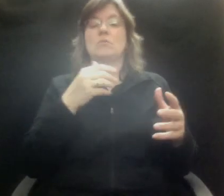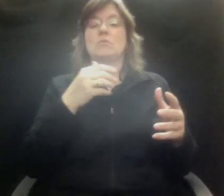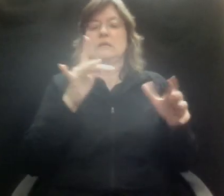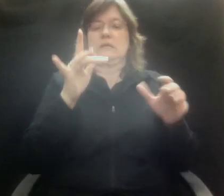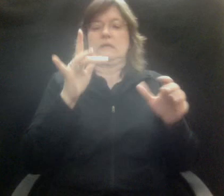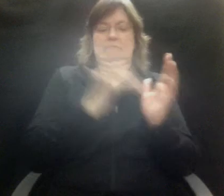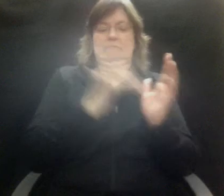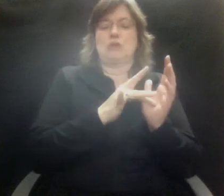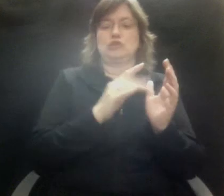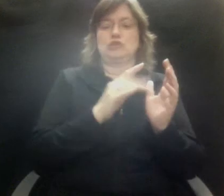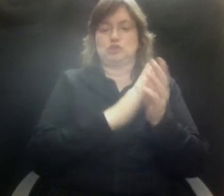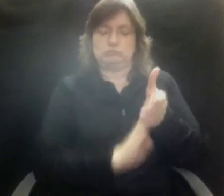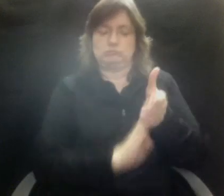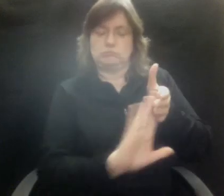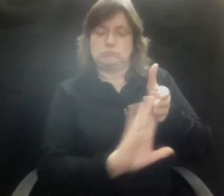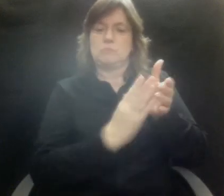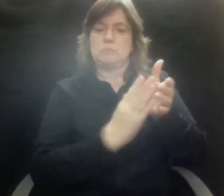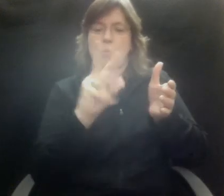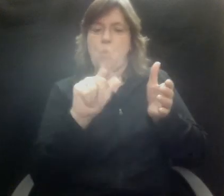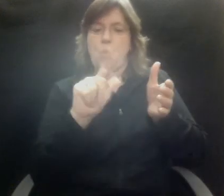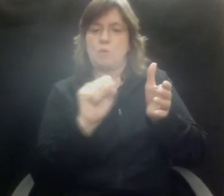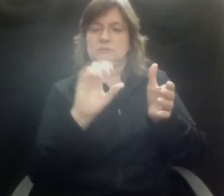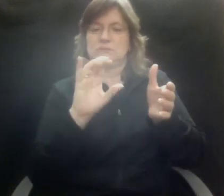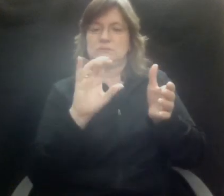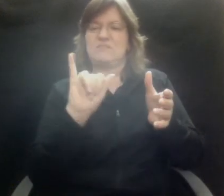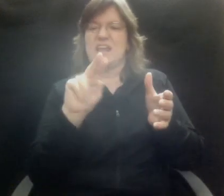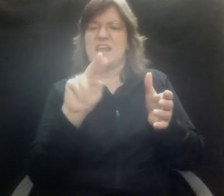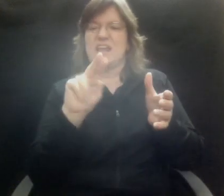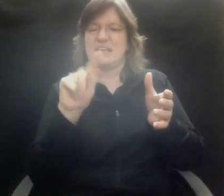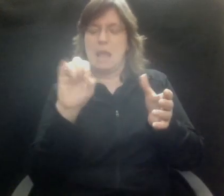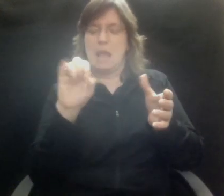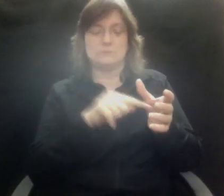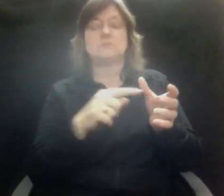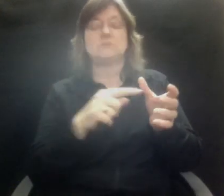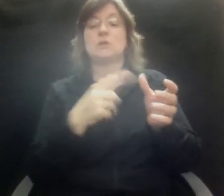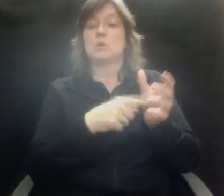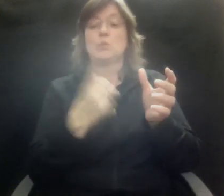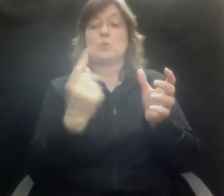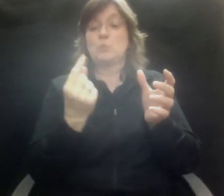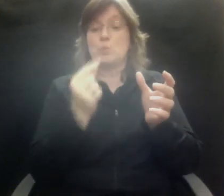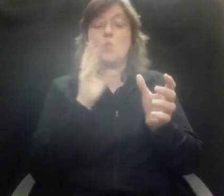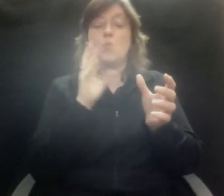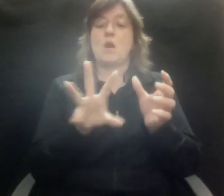intestine. Your large intestine is going to do a couple of things. Primarily, it's designed to reabsorb water